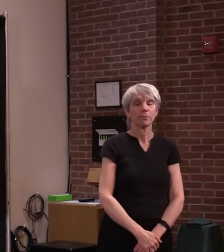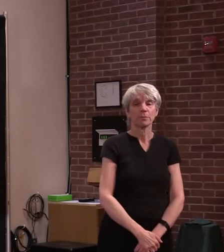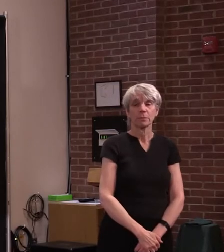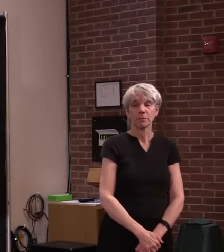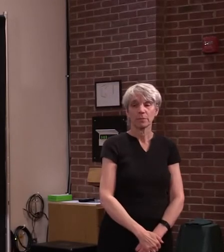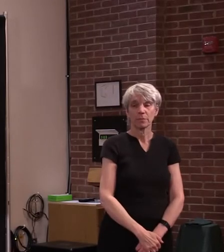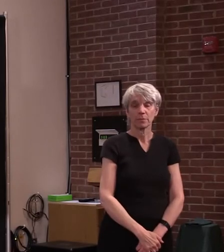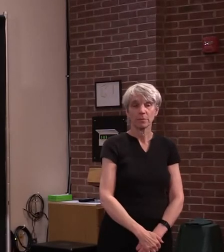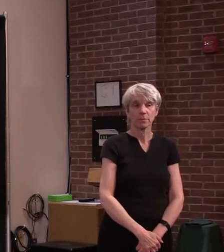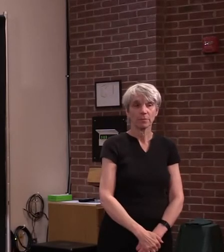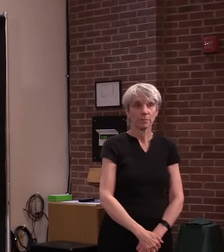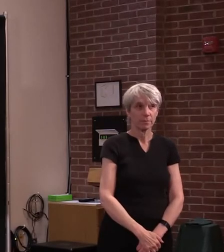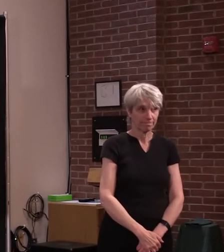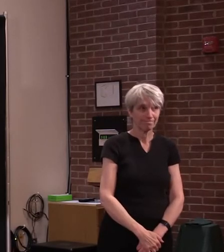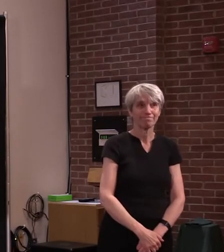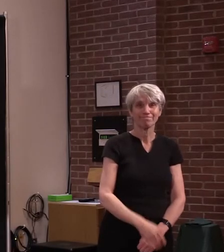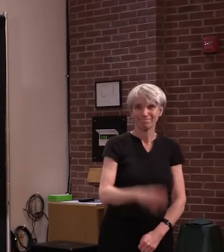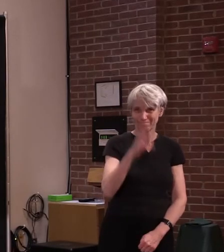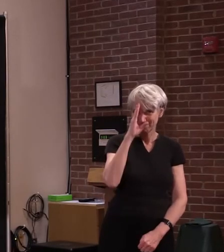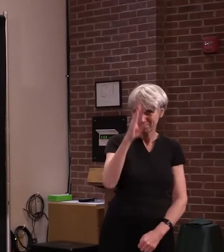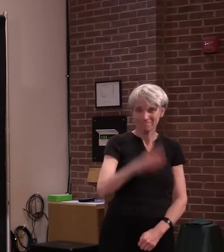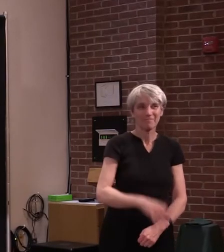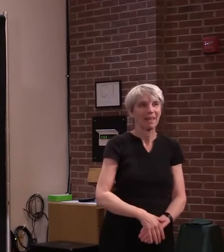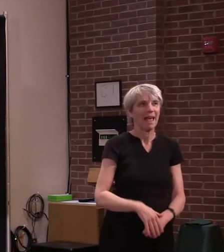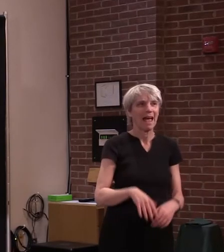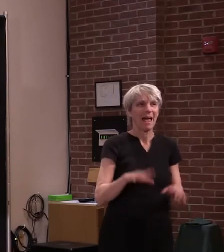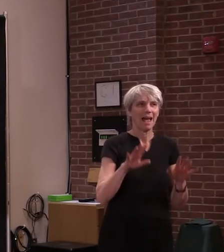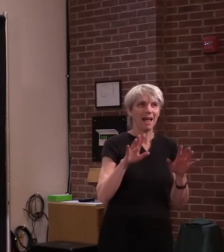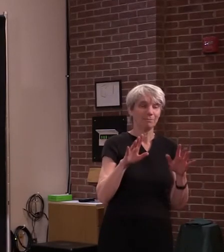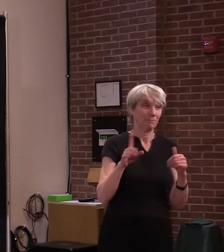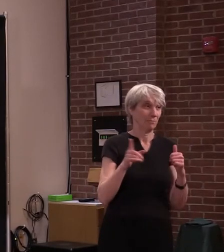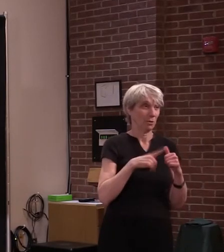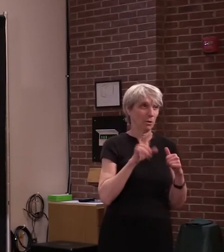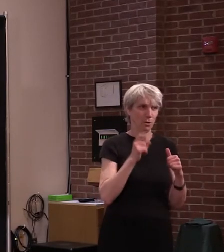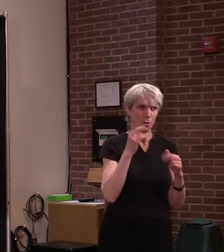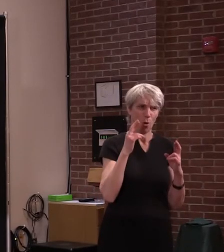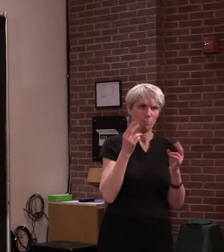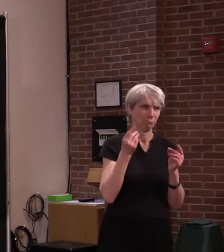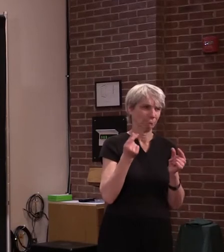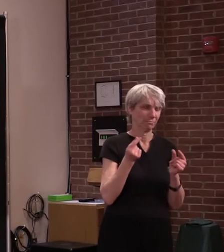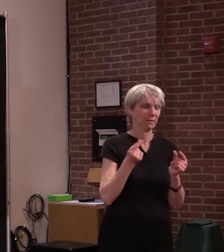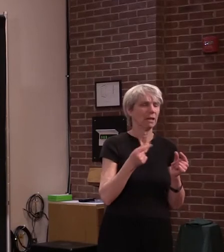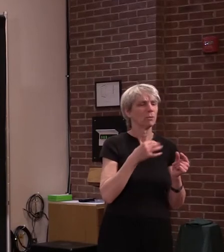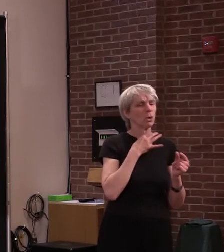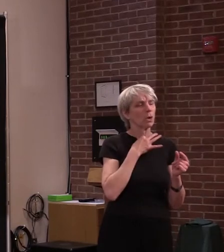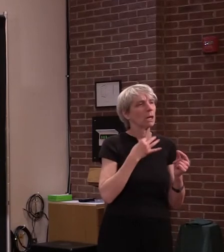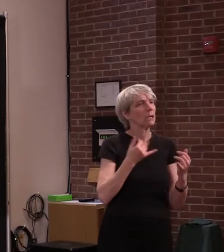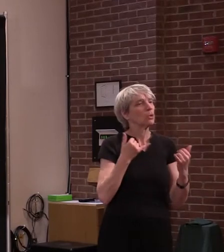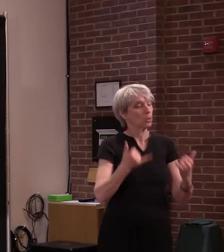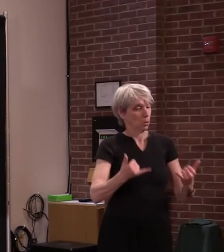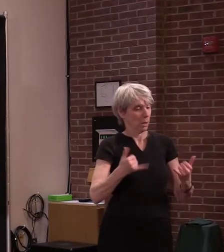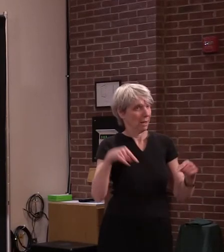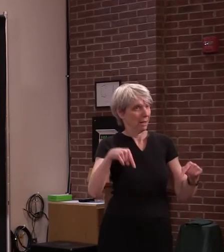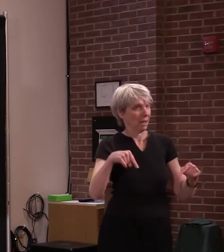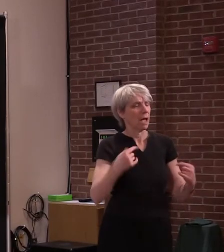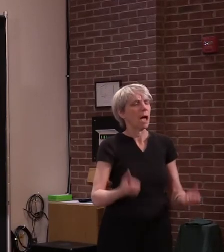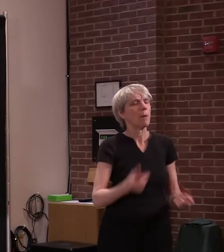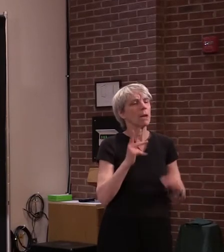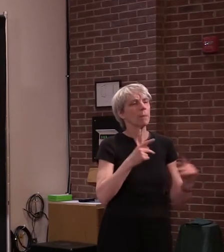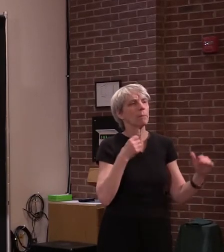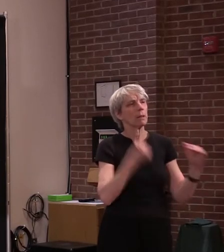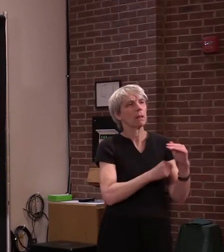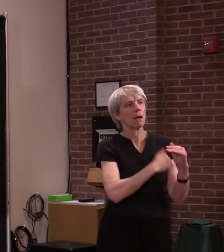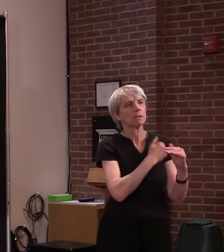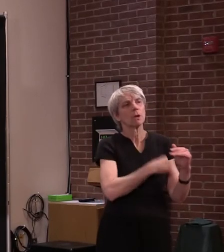All right, we'll move to Erin Patanko, VT Digger. Hi, first off, a hopefully quick question. Just how many people are hospitalized today for